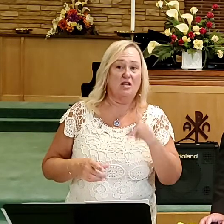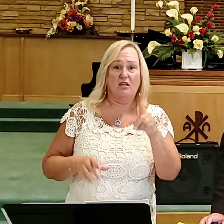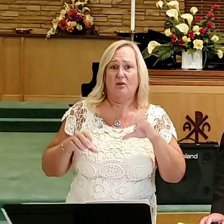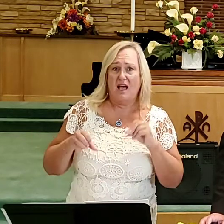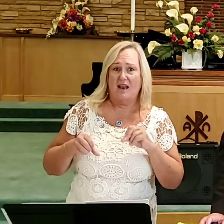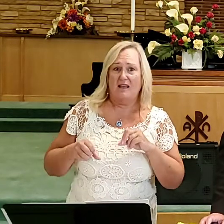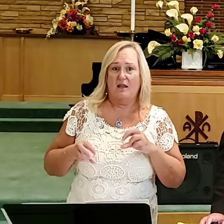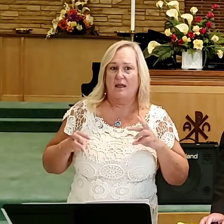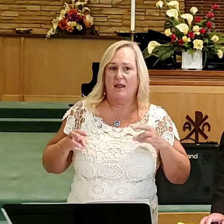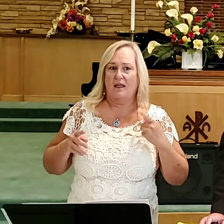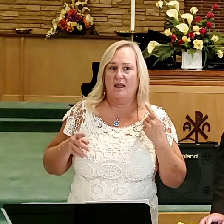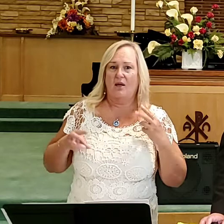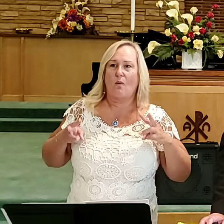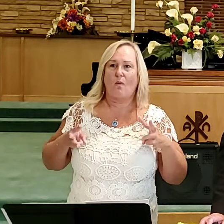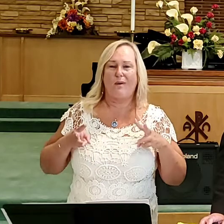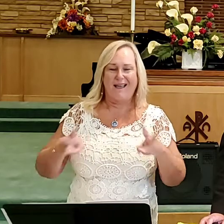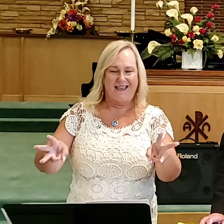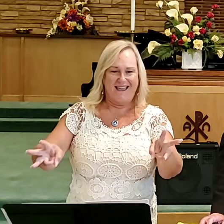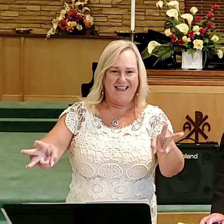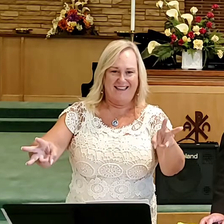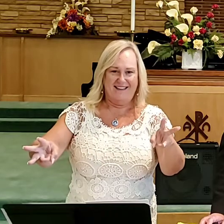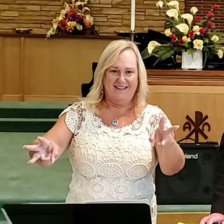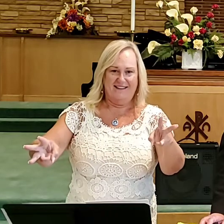got it. Way.